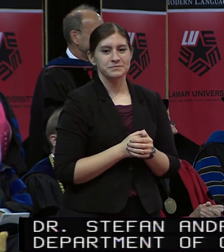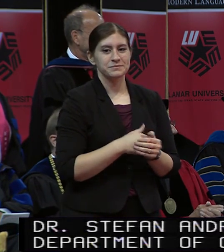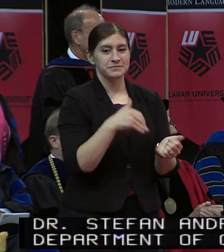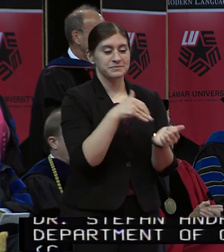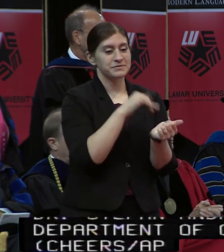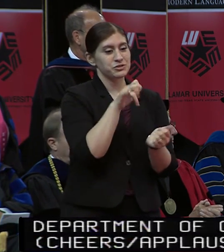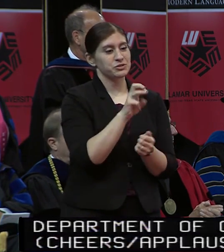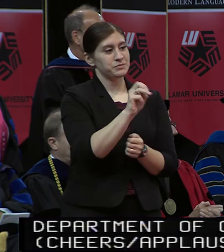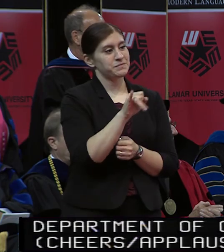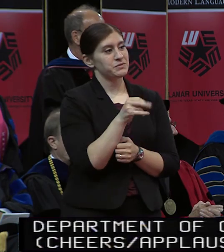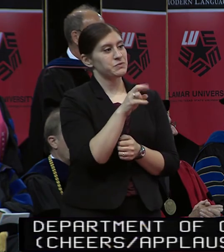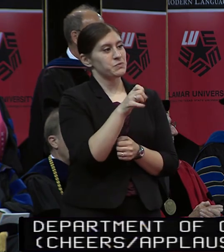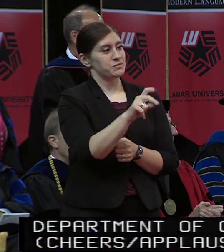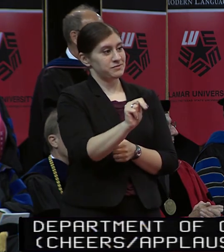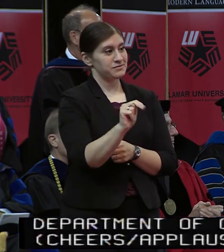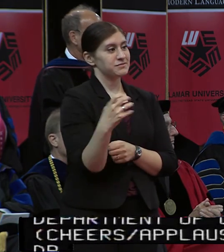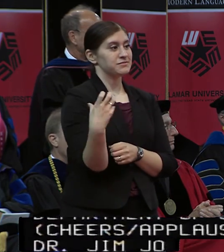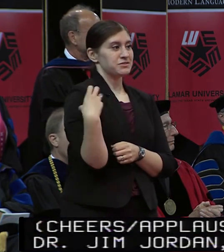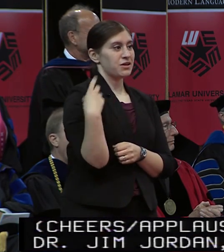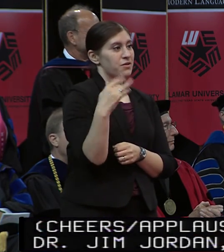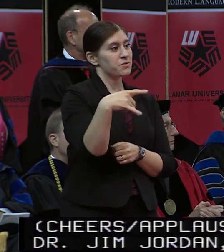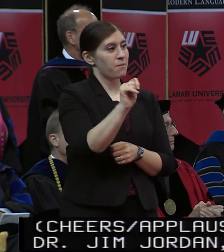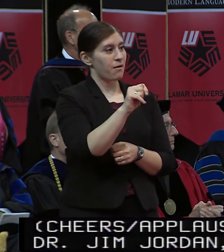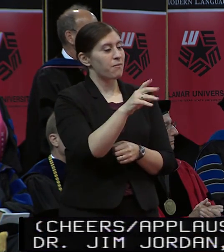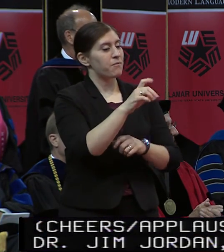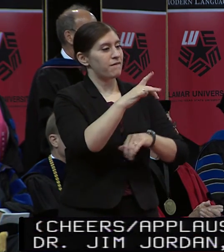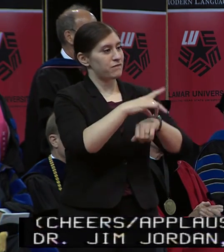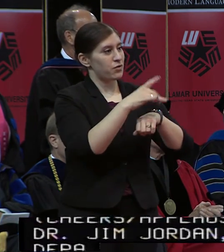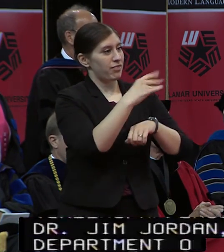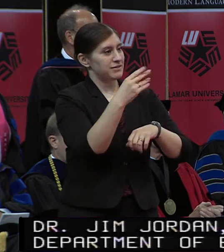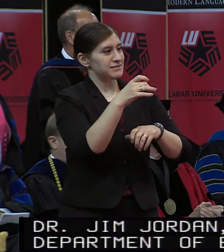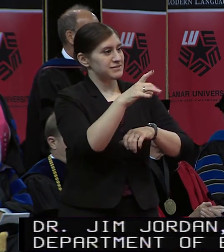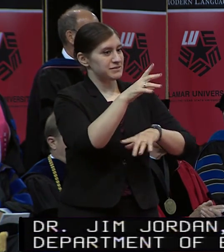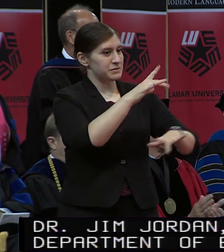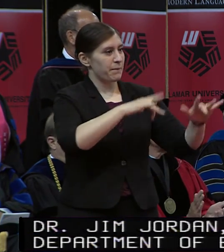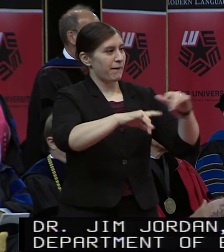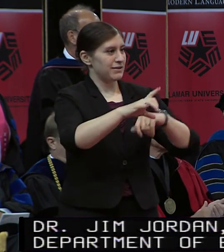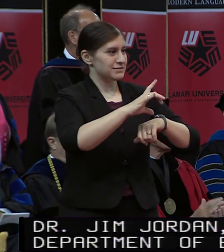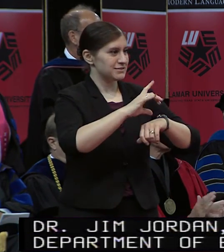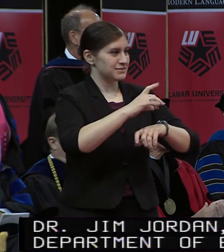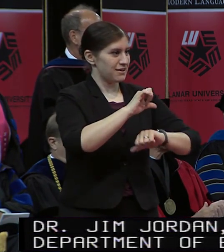Dr. Jim Jordan, Chair, Department of Earth and Space Sciences.